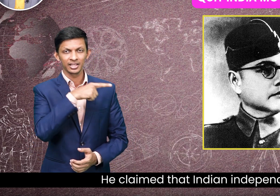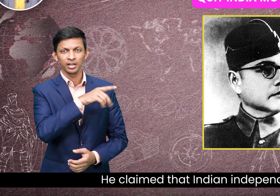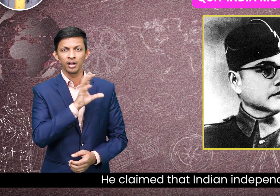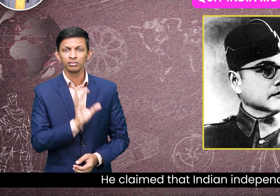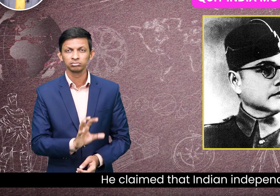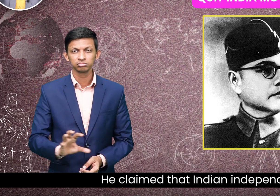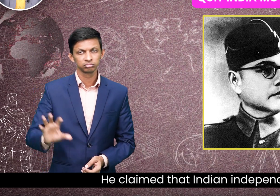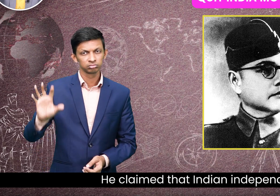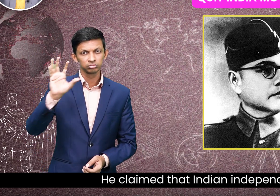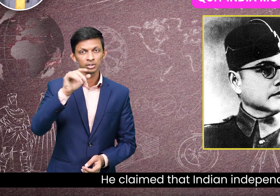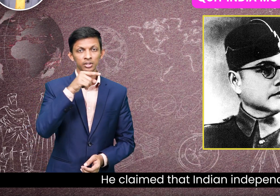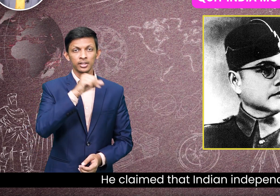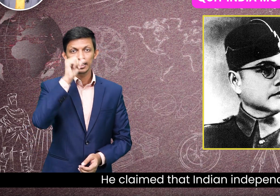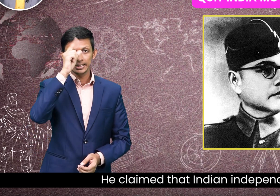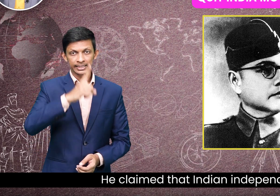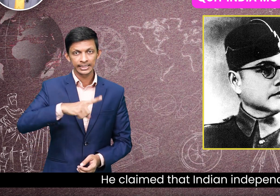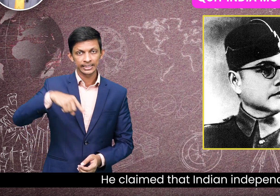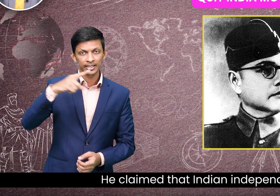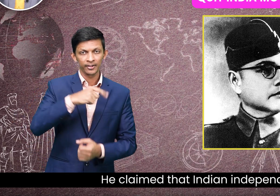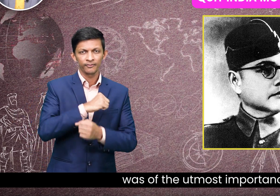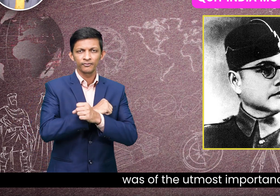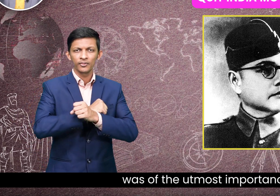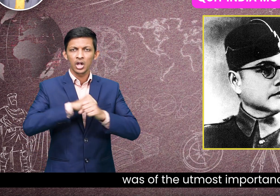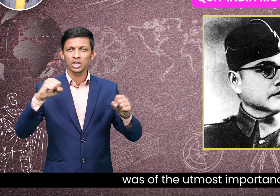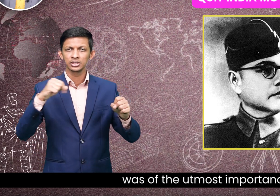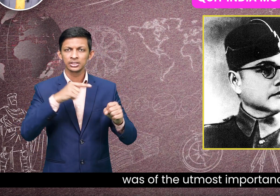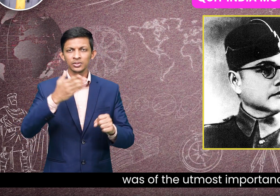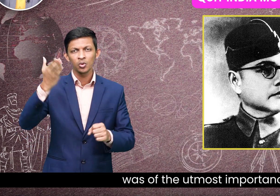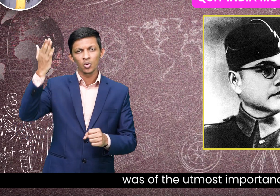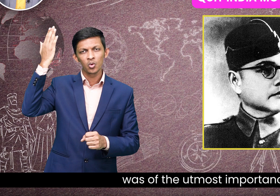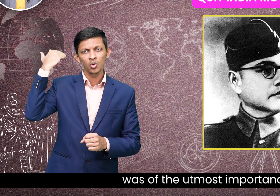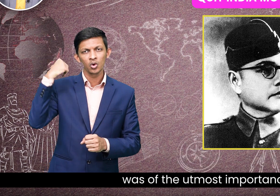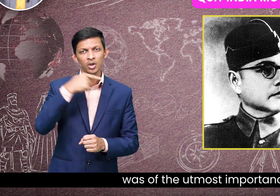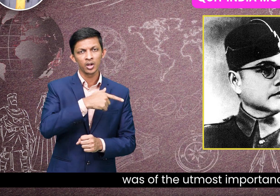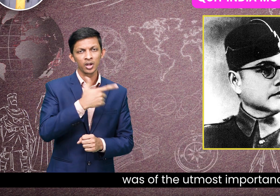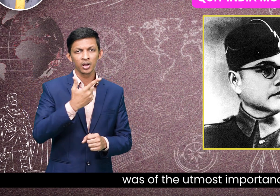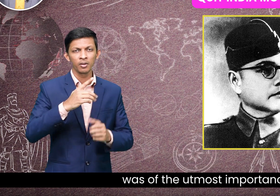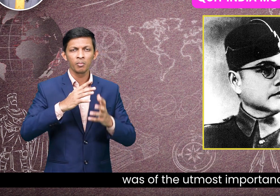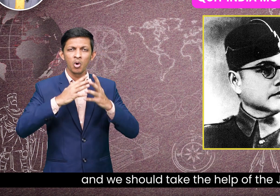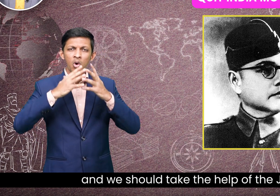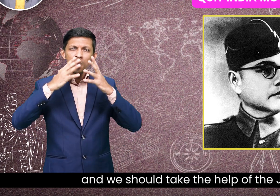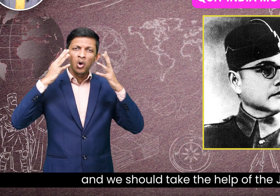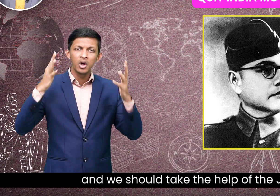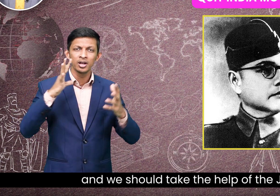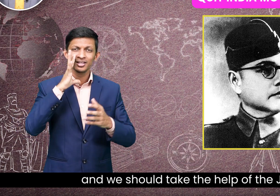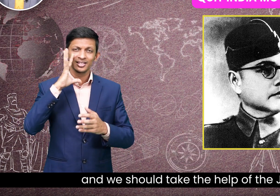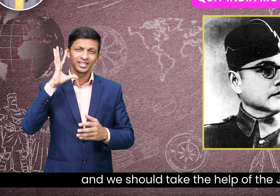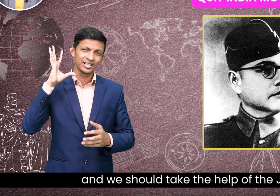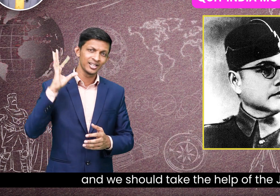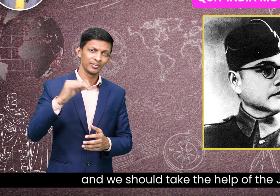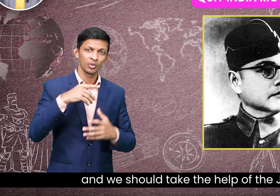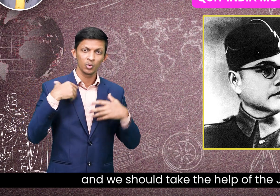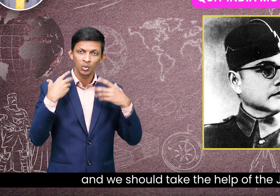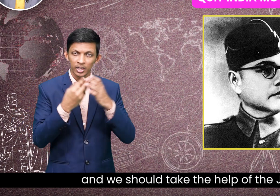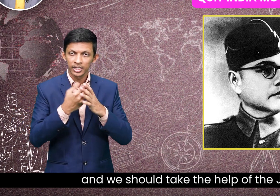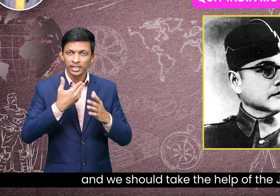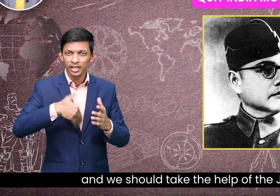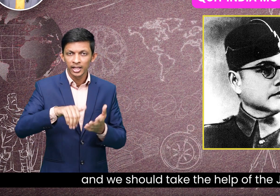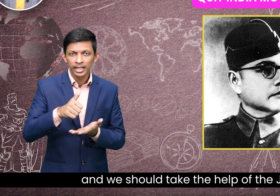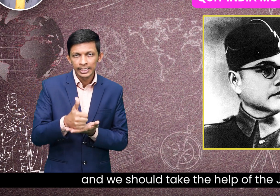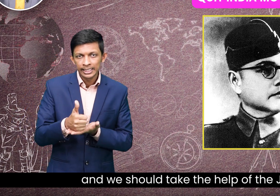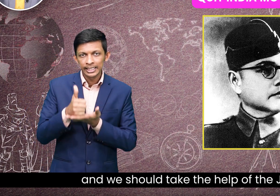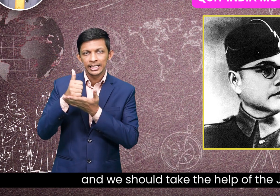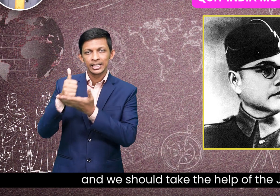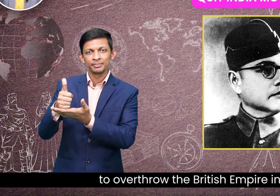He claimed that Indian independence was of the utmost importance and we should take the help of